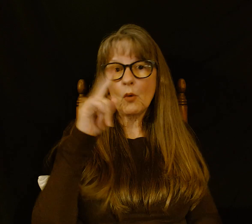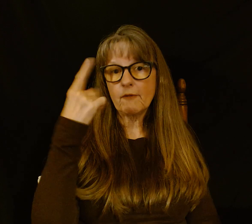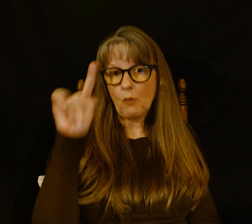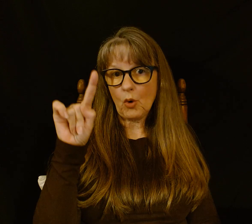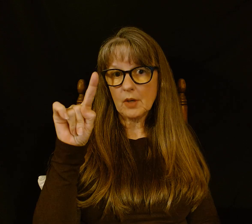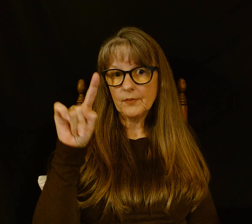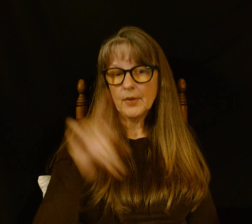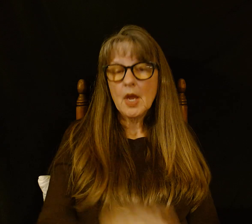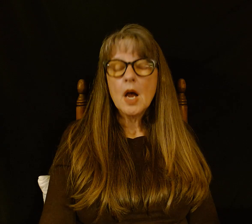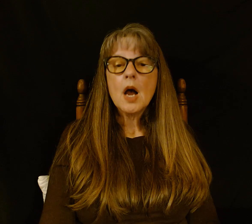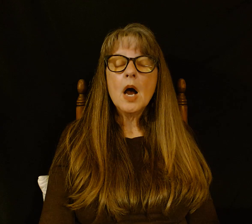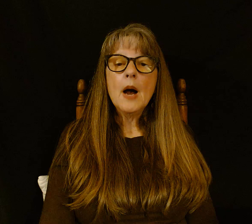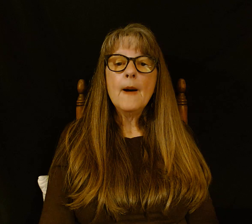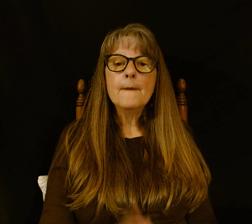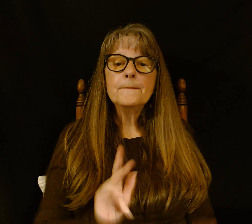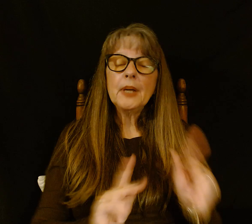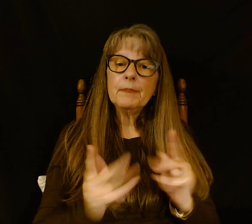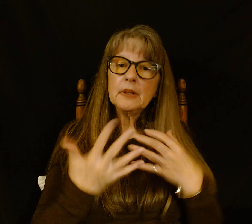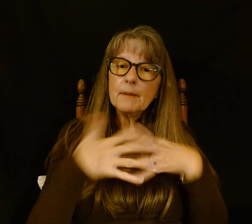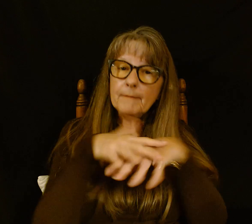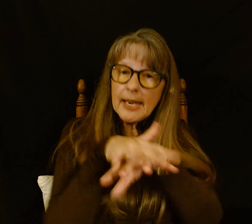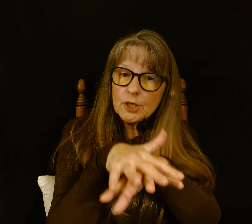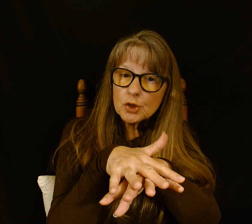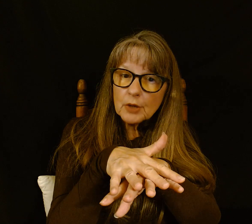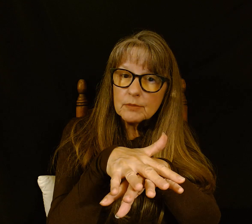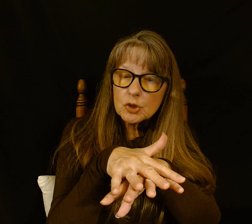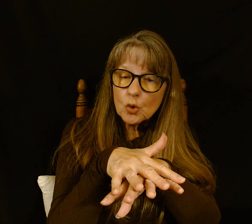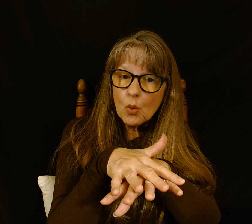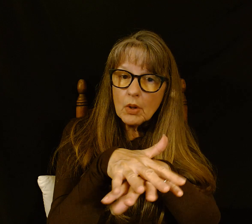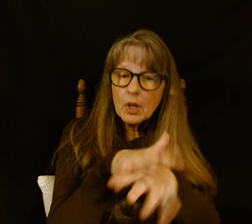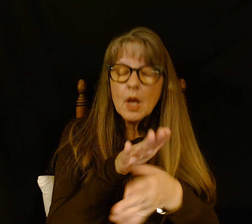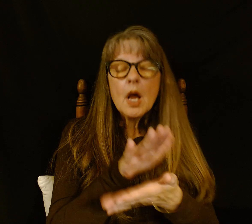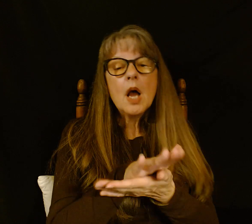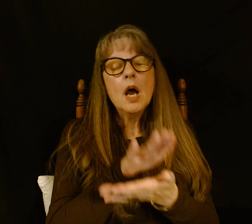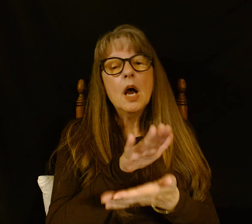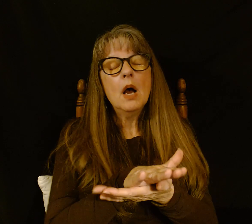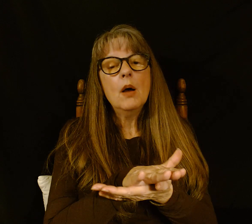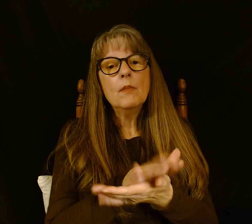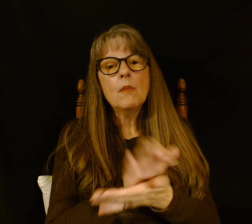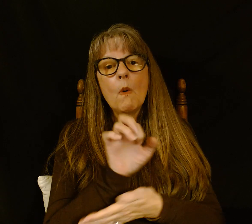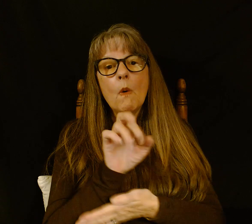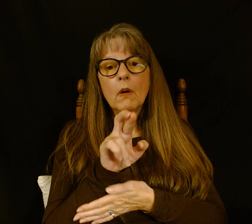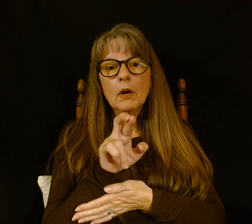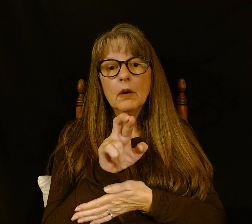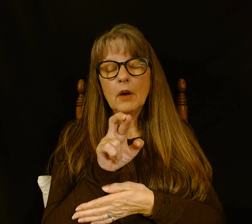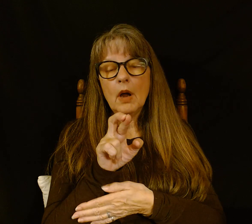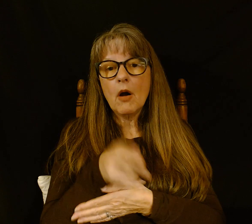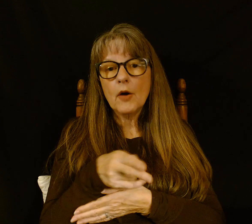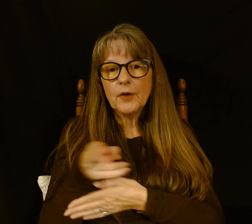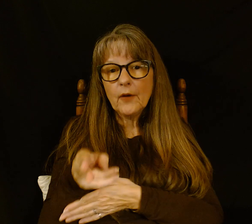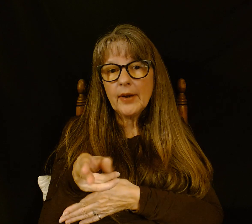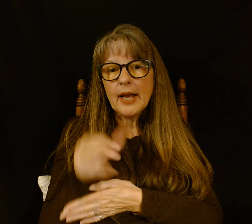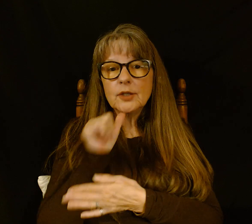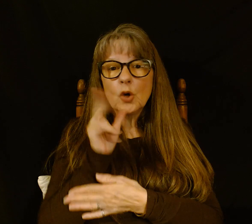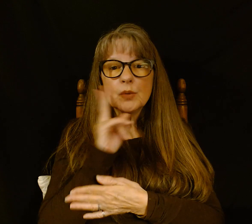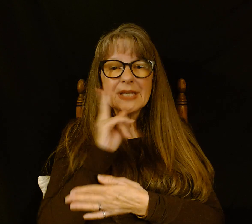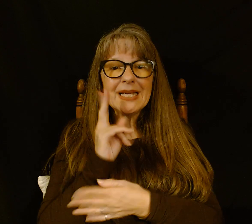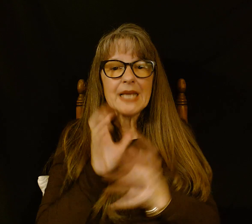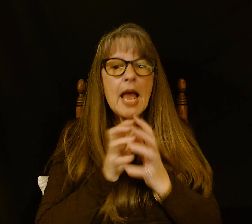4-4. People in the mainstream school or hard of hearing, I don't see it